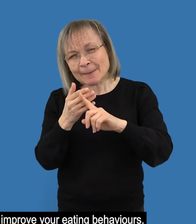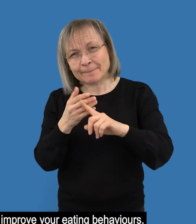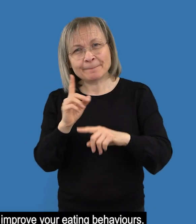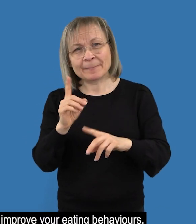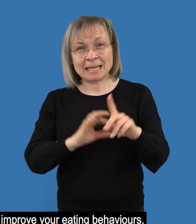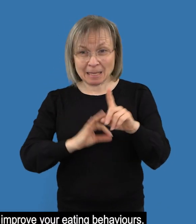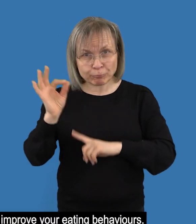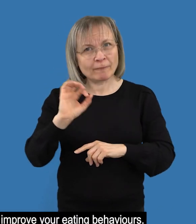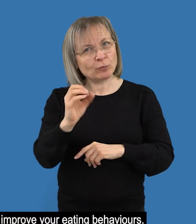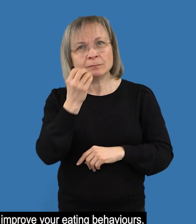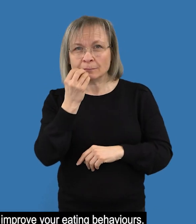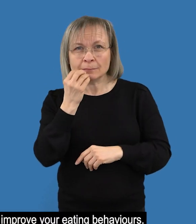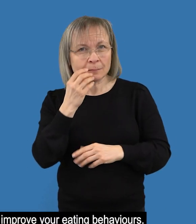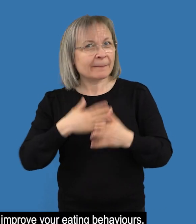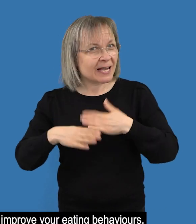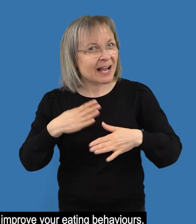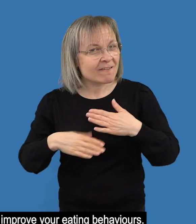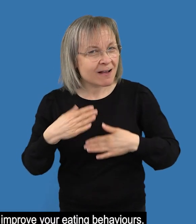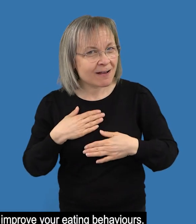CBT aims to improve your eating behaviors.